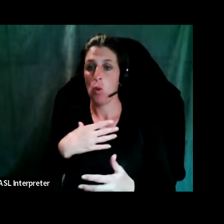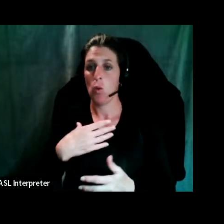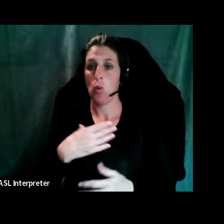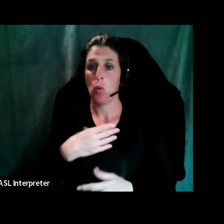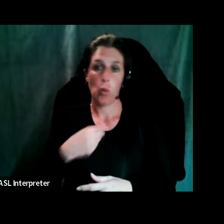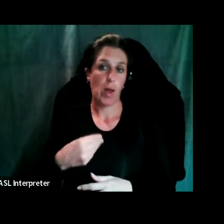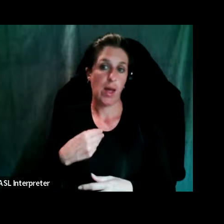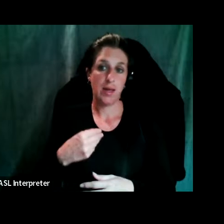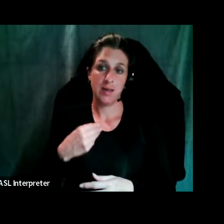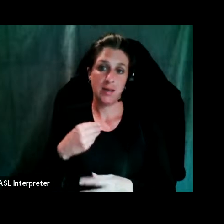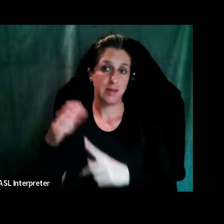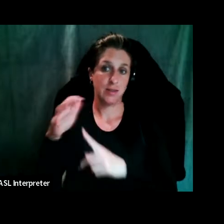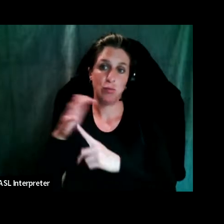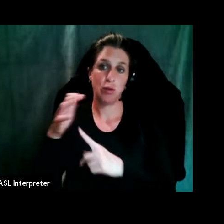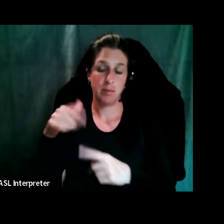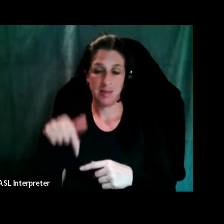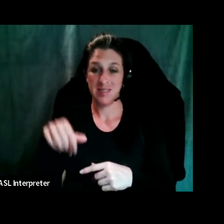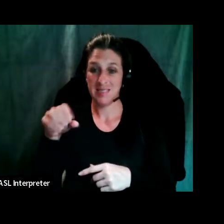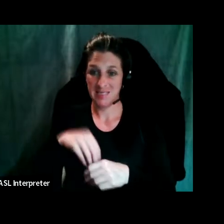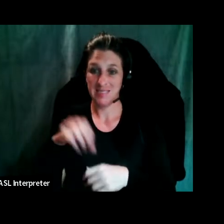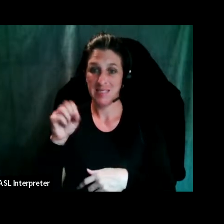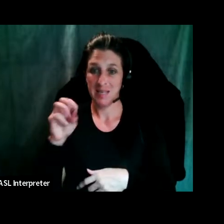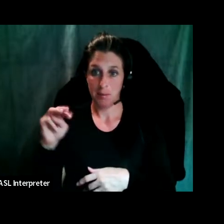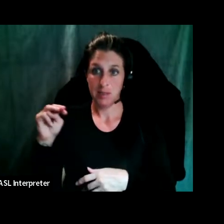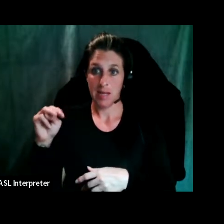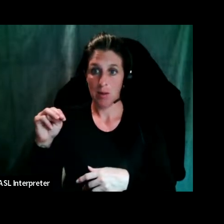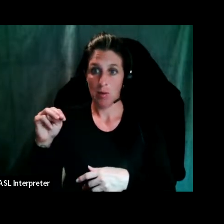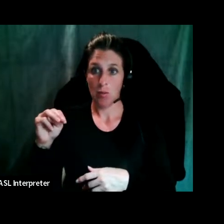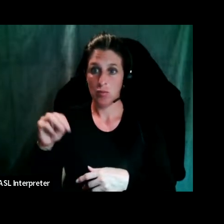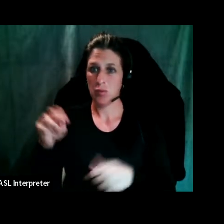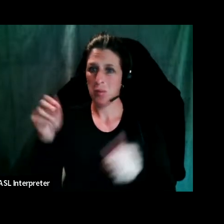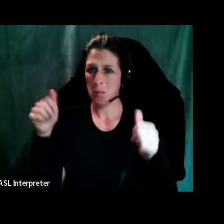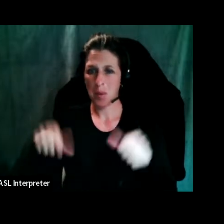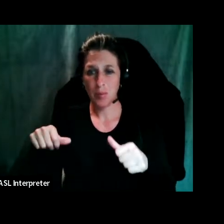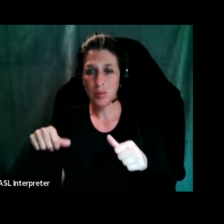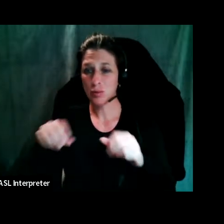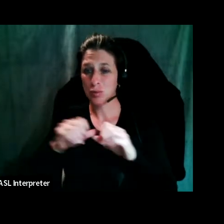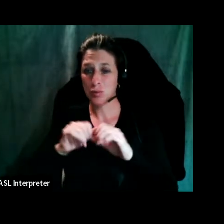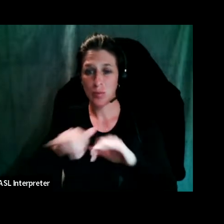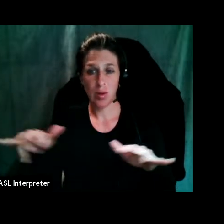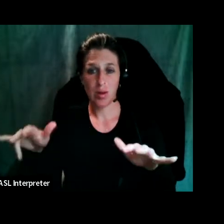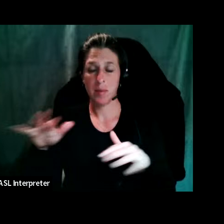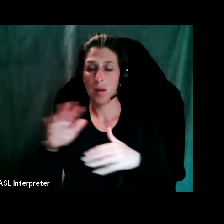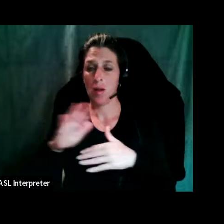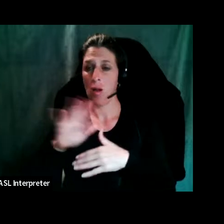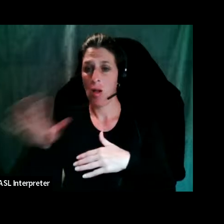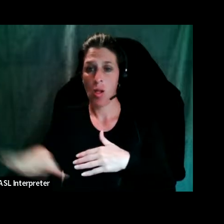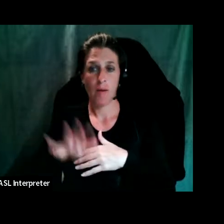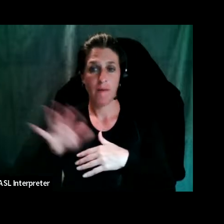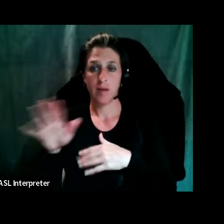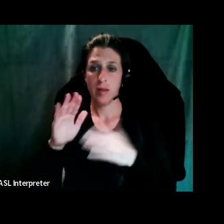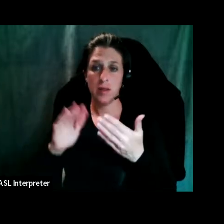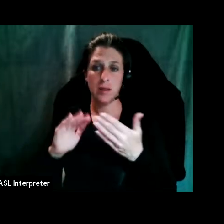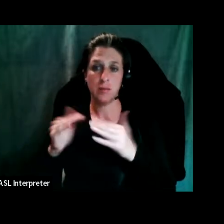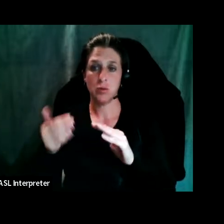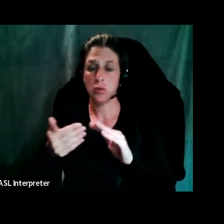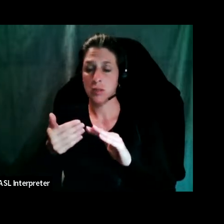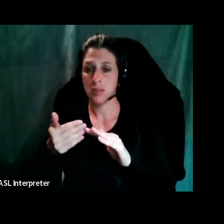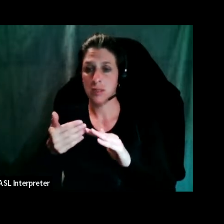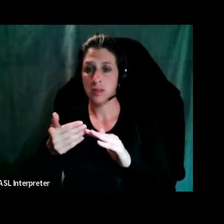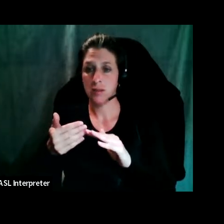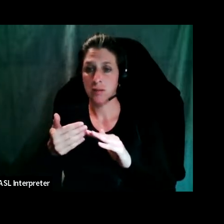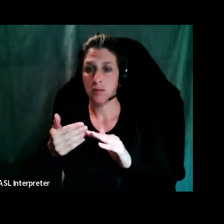And this is in San Mateo. So there's like posters and stuff put up all over the community.